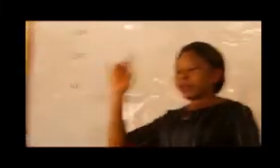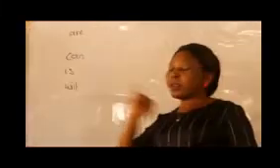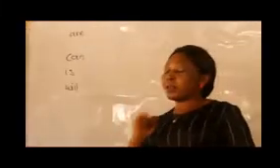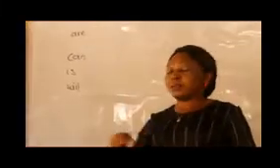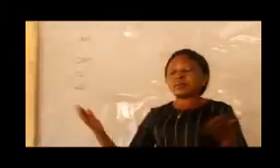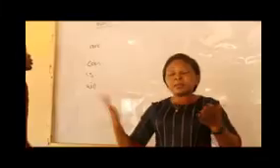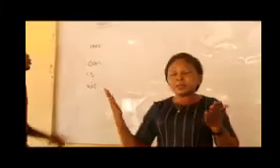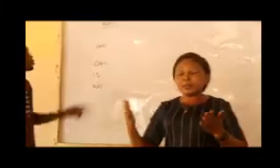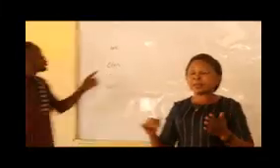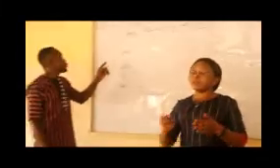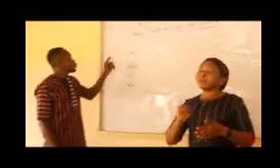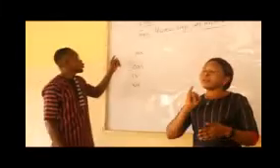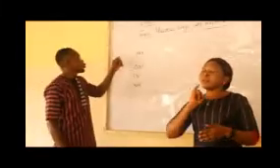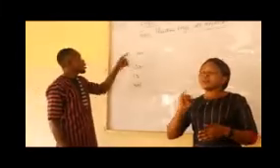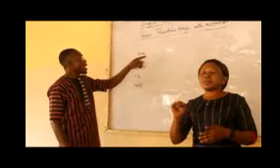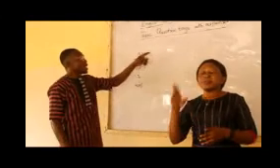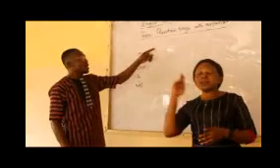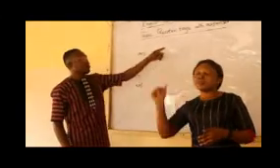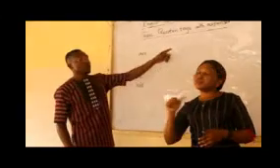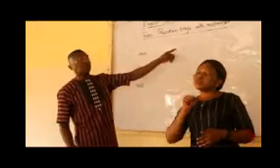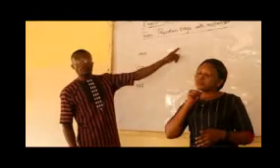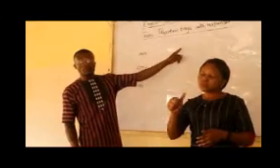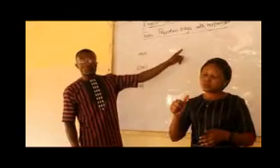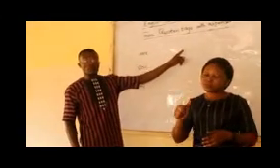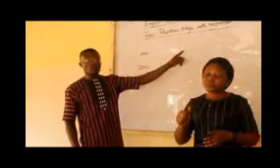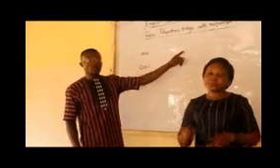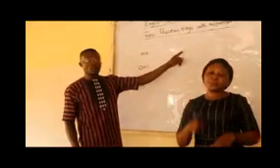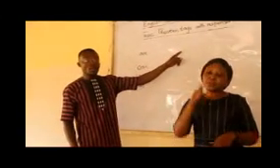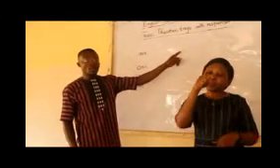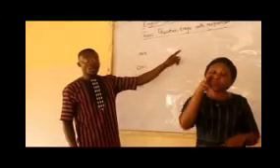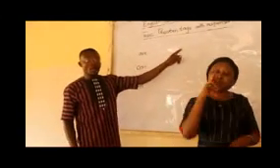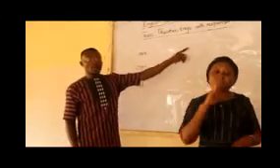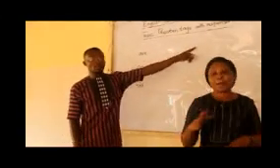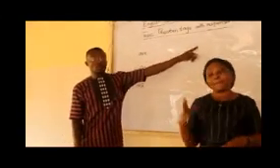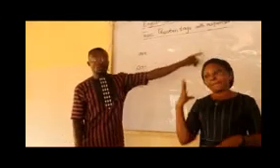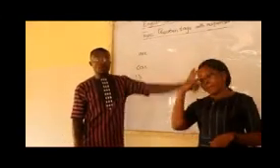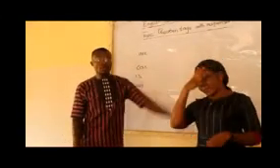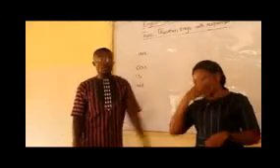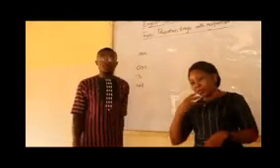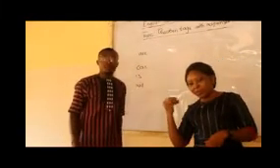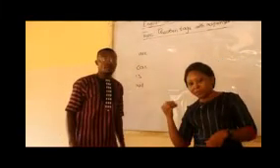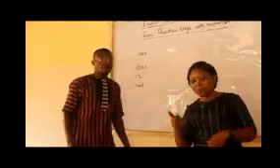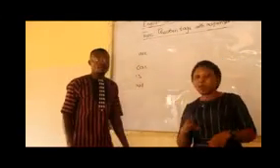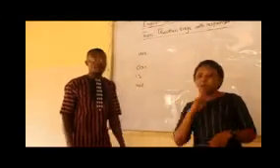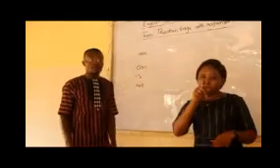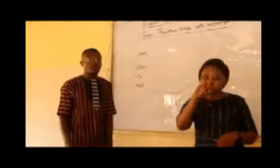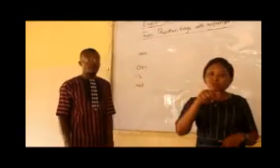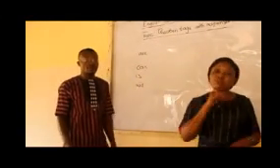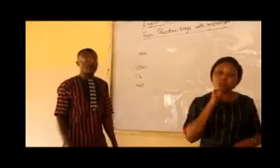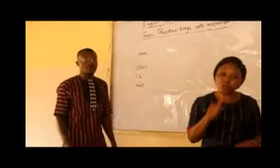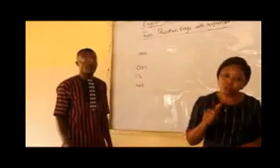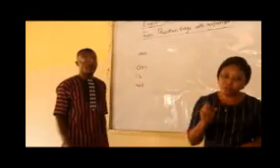See? You are beautiful. Aren't you?